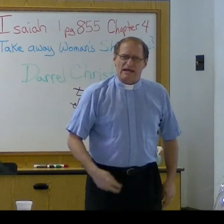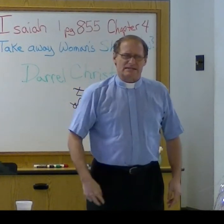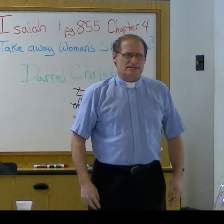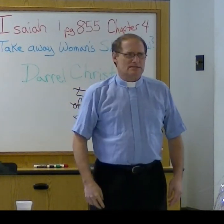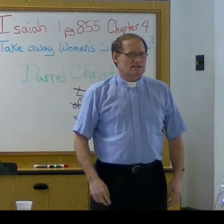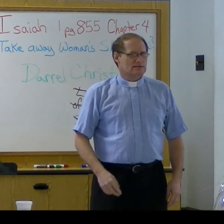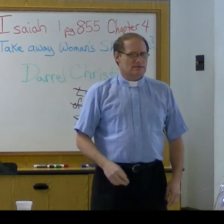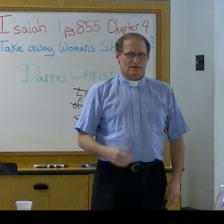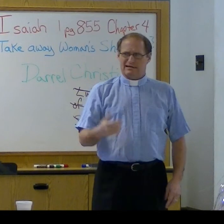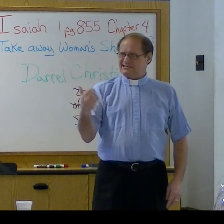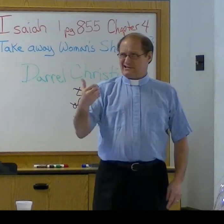voice!"